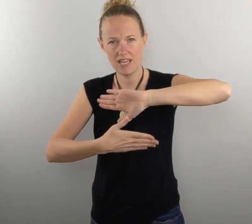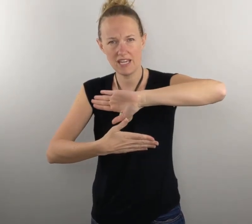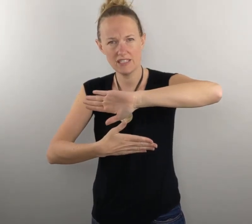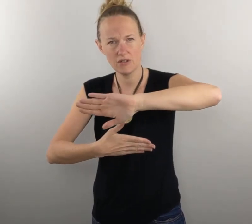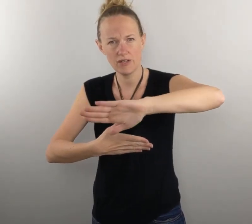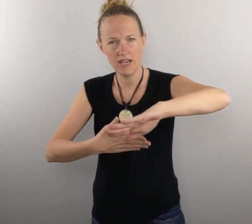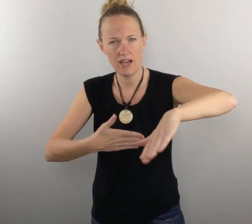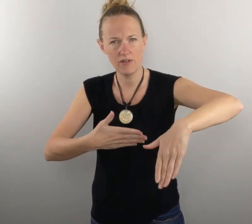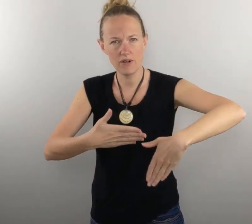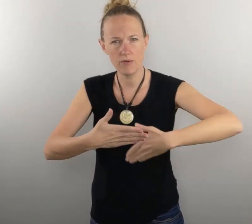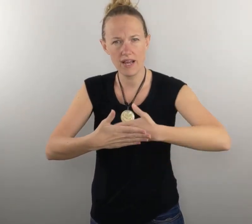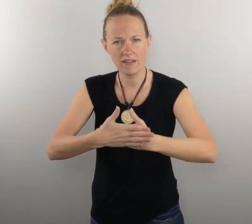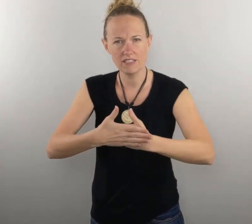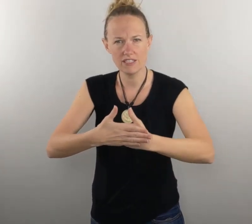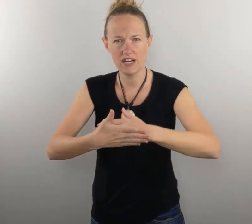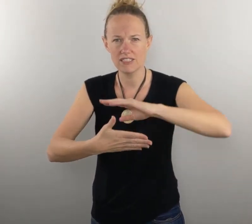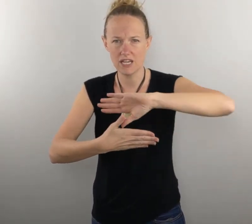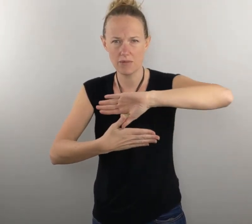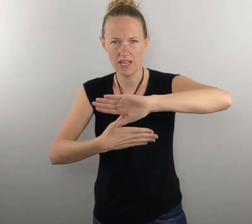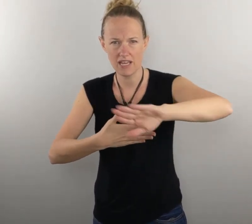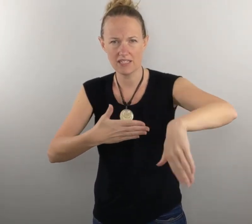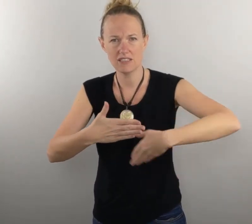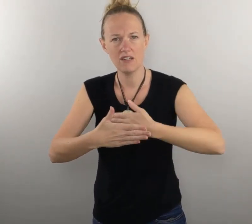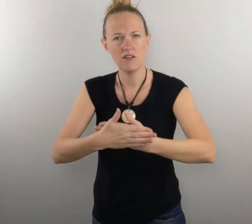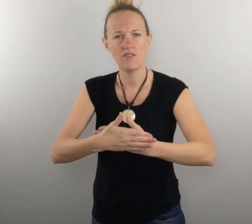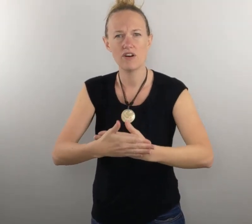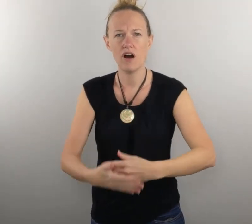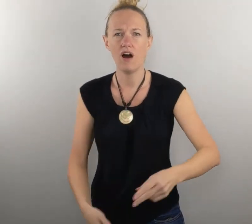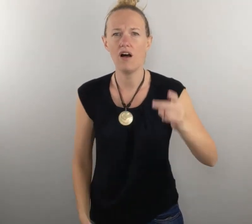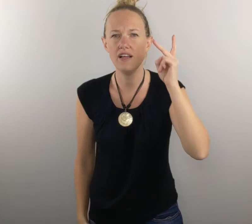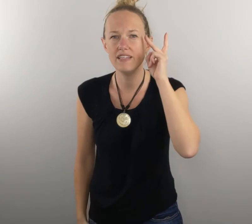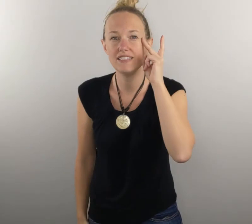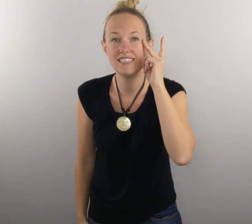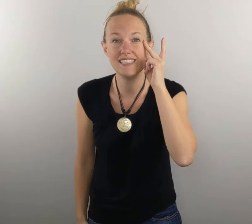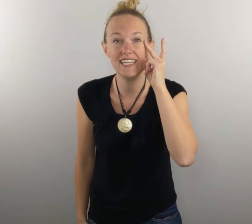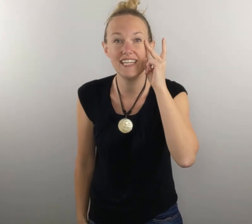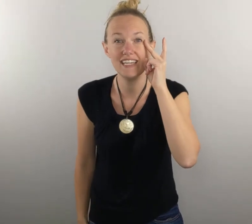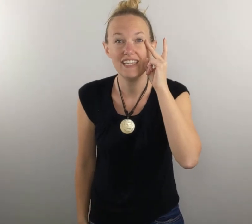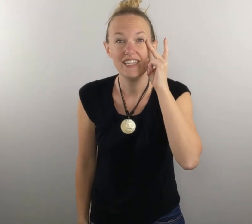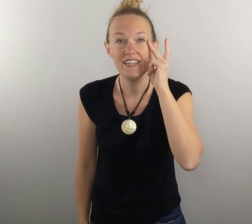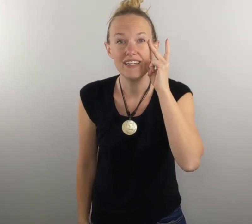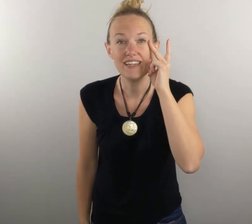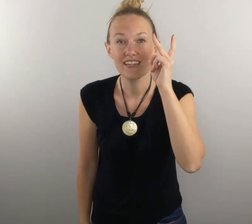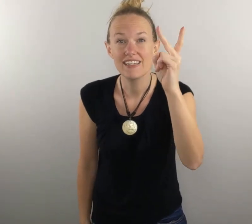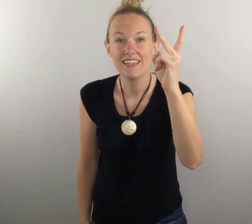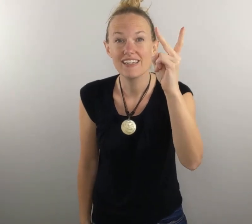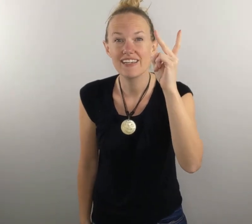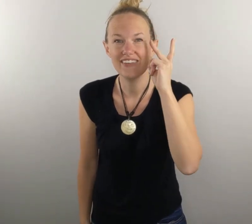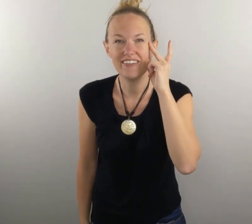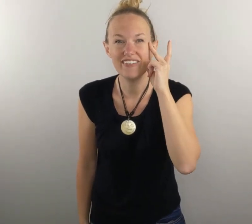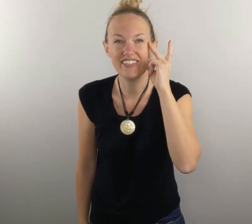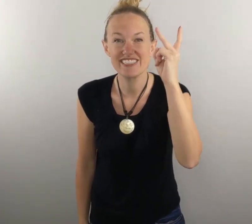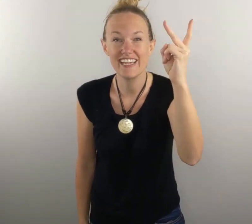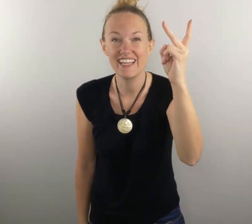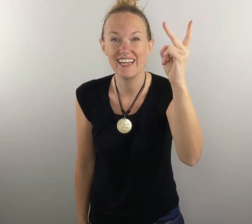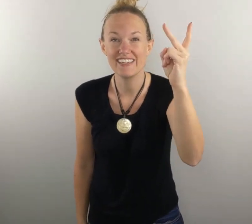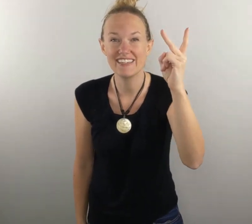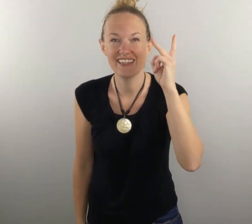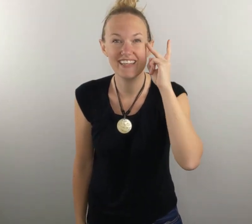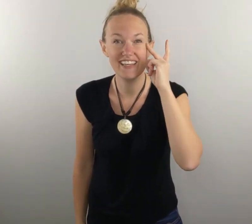hand going out and around your non-dominant hand. For all, and then see coming up from your sight line. Okay?